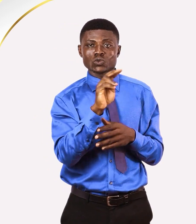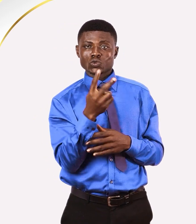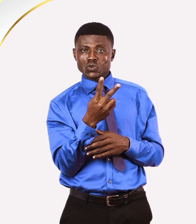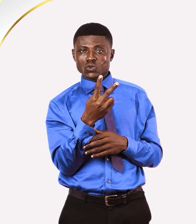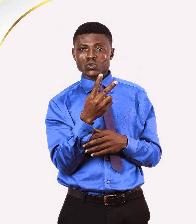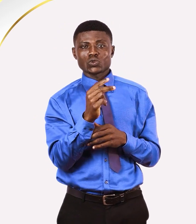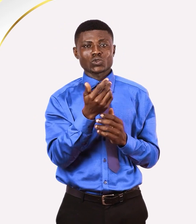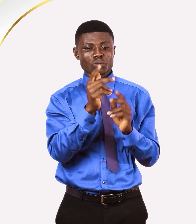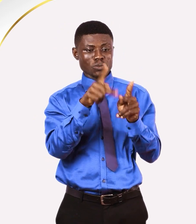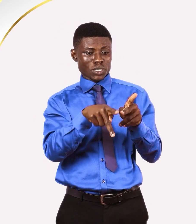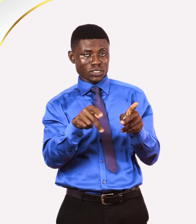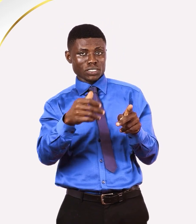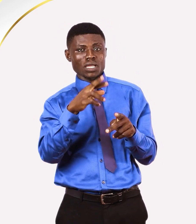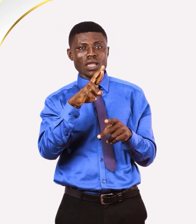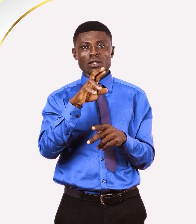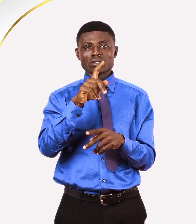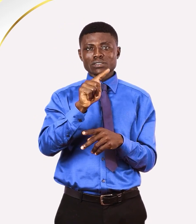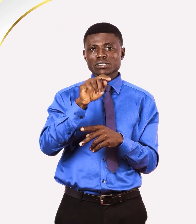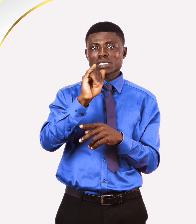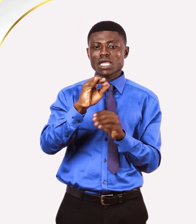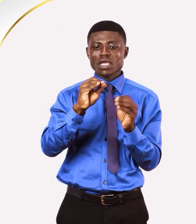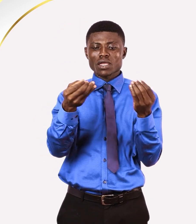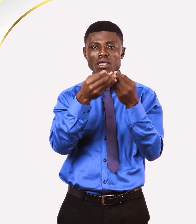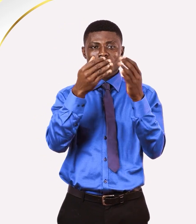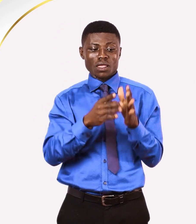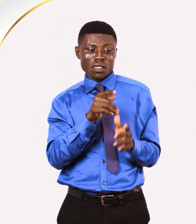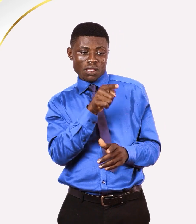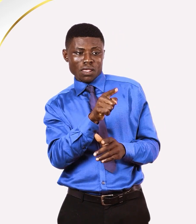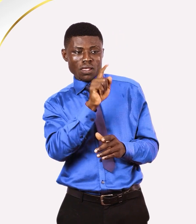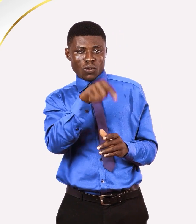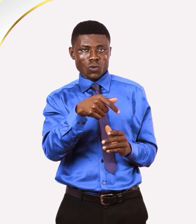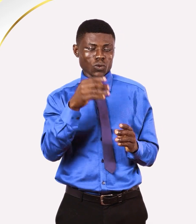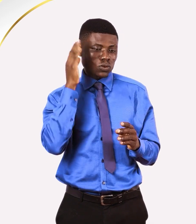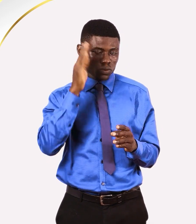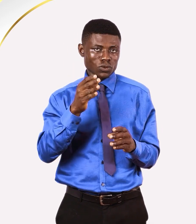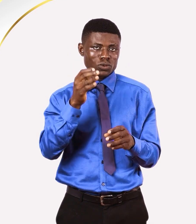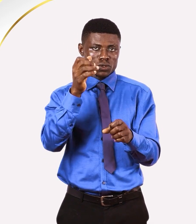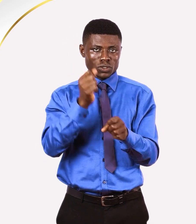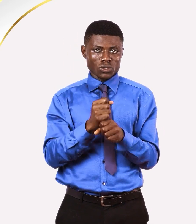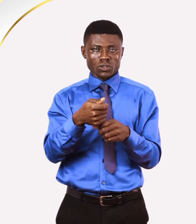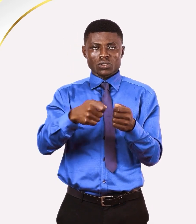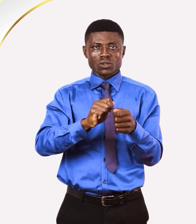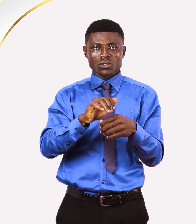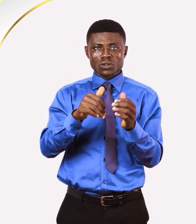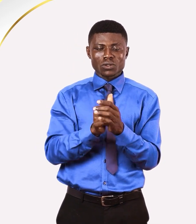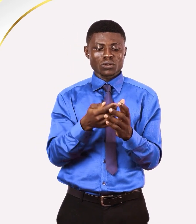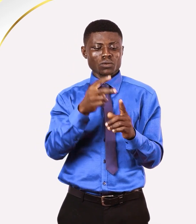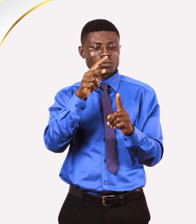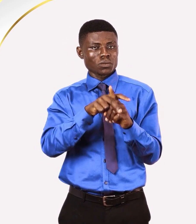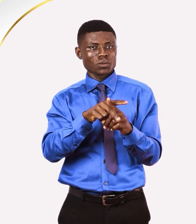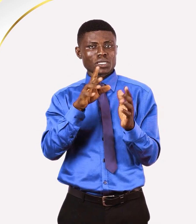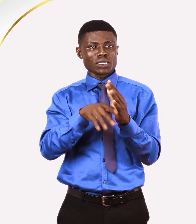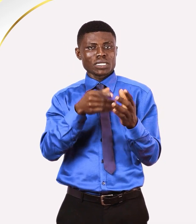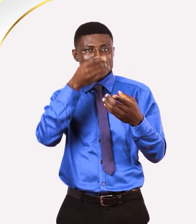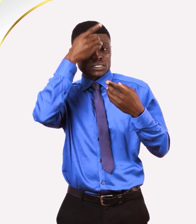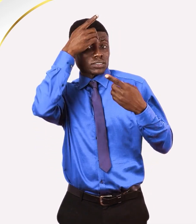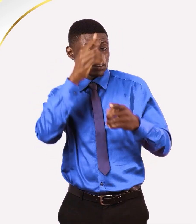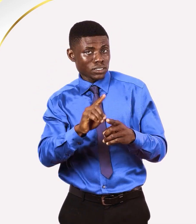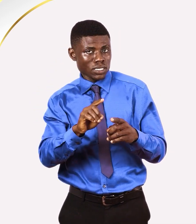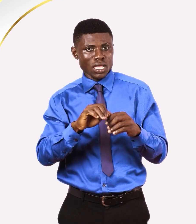institution. 2. The designated RTI officer shall, upon receipt of the application, make